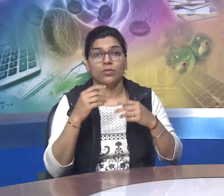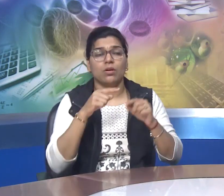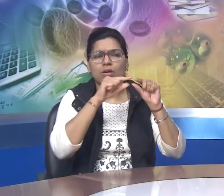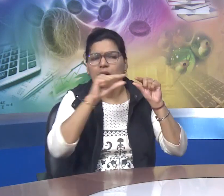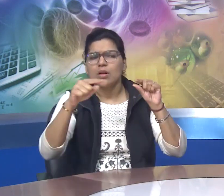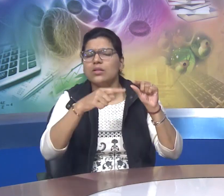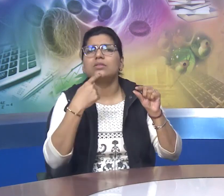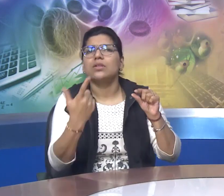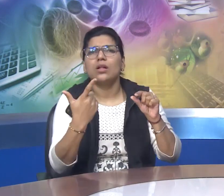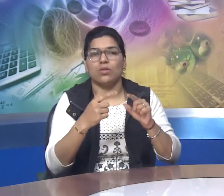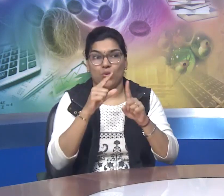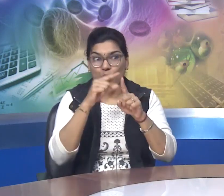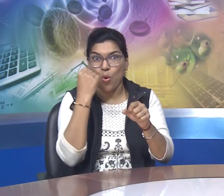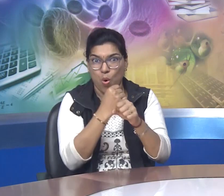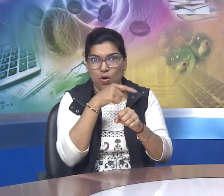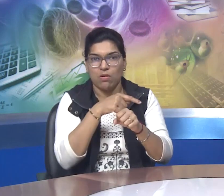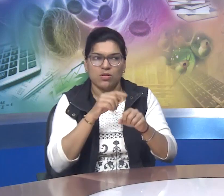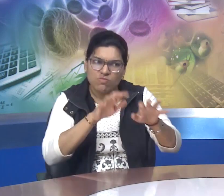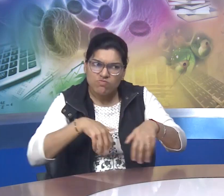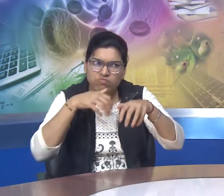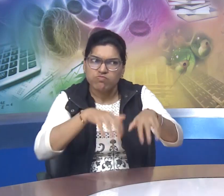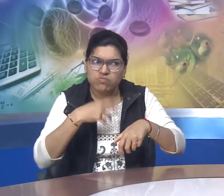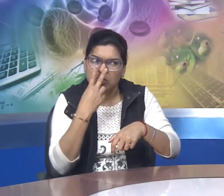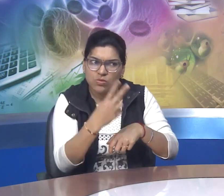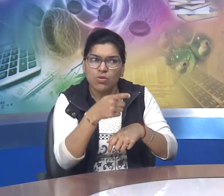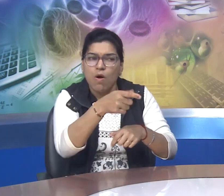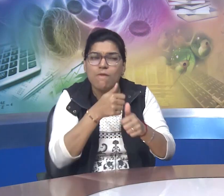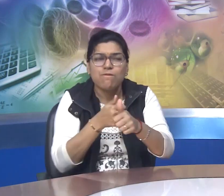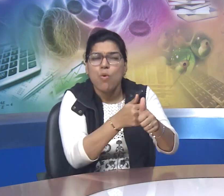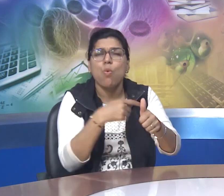and the object is the cat.